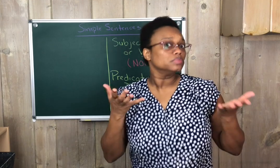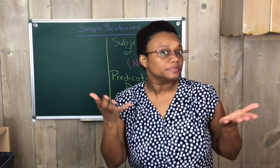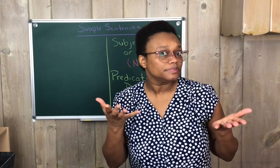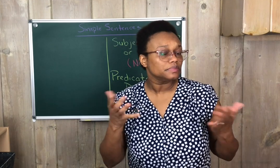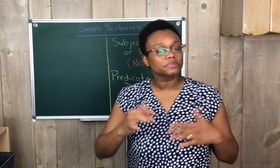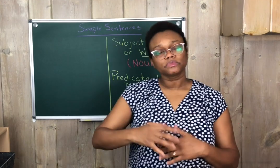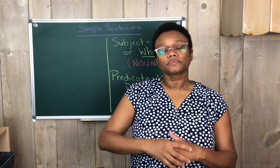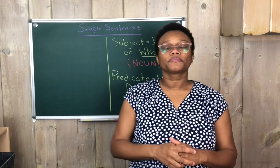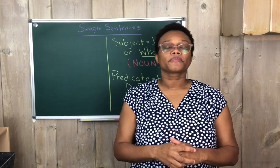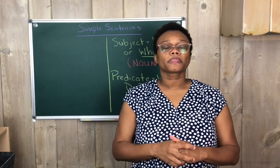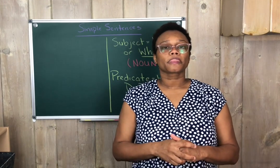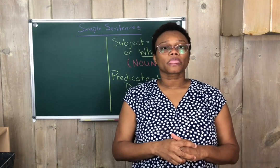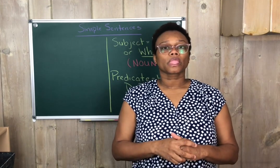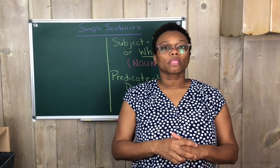Well, what does that mean?